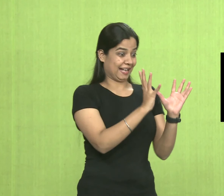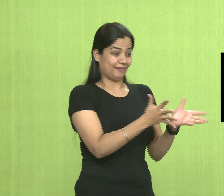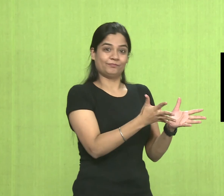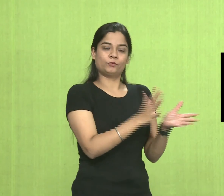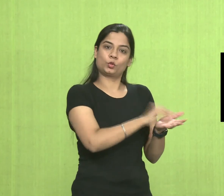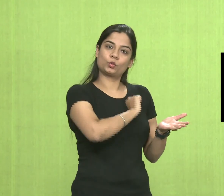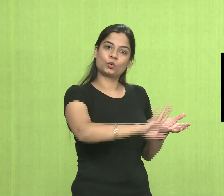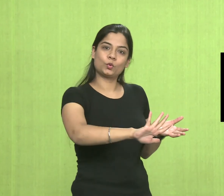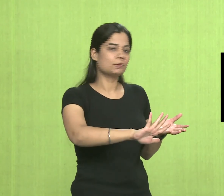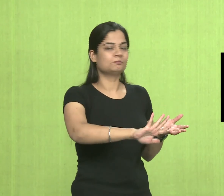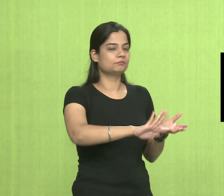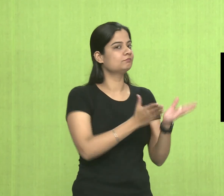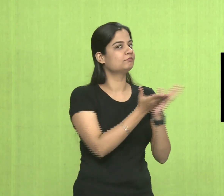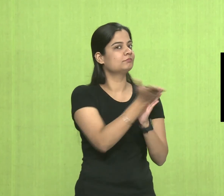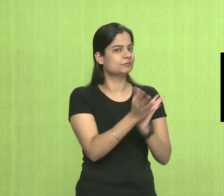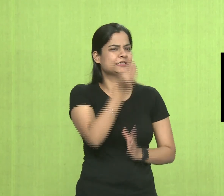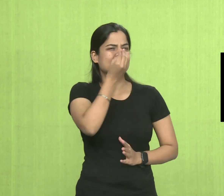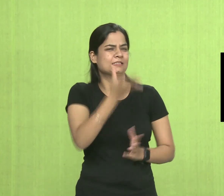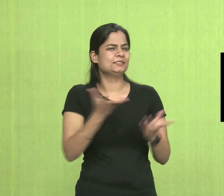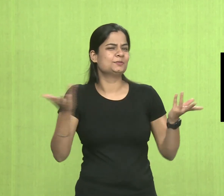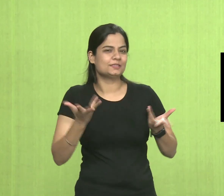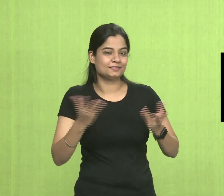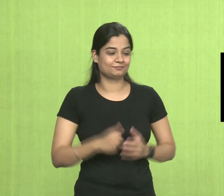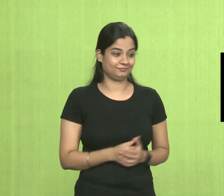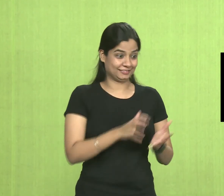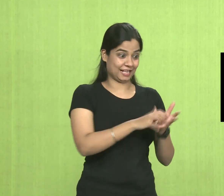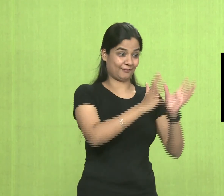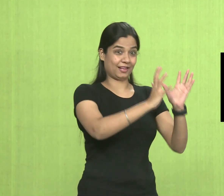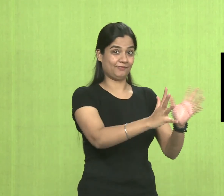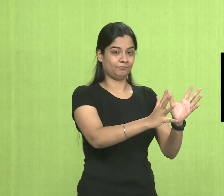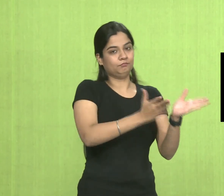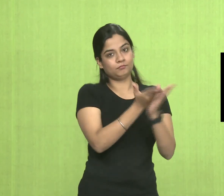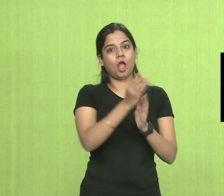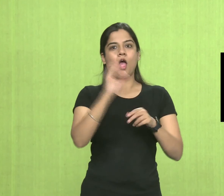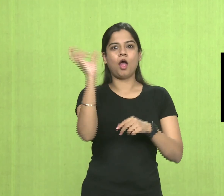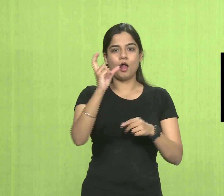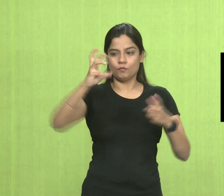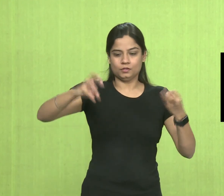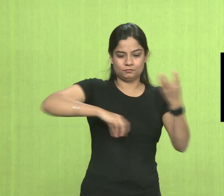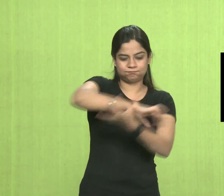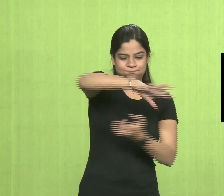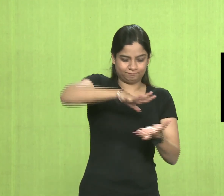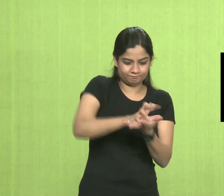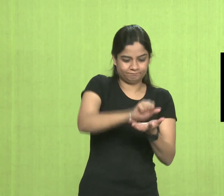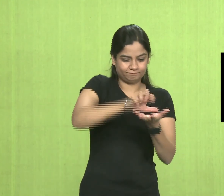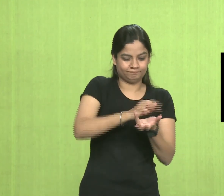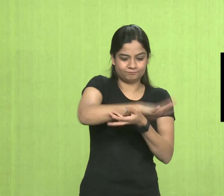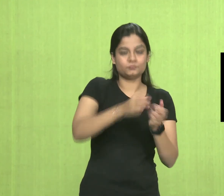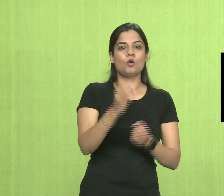left. What do we do with that pulao? Do we throw it away? No. What we can do is, we can use that pulao with potato and we can